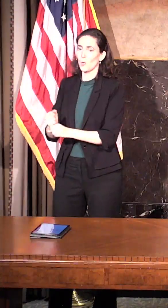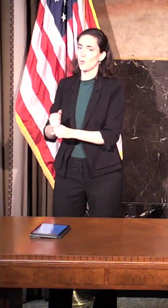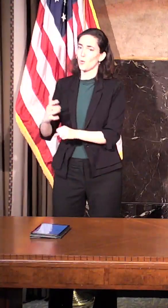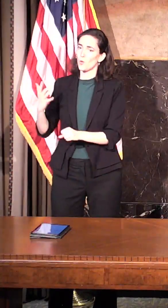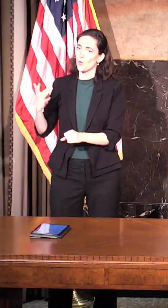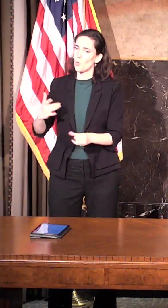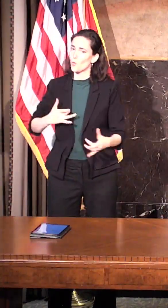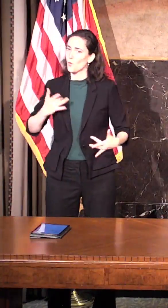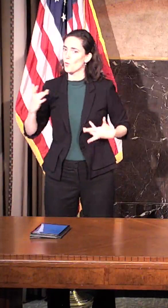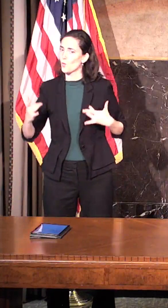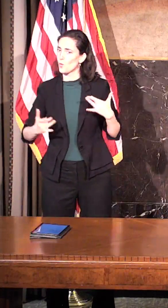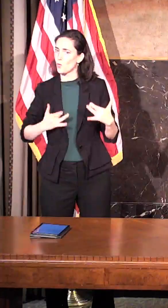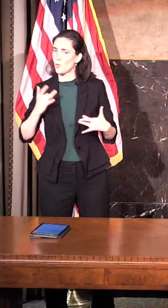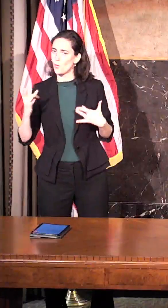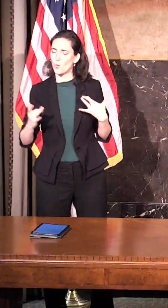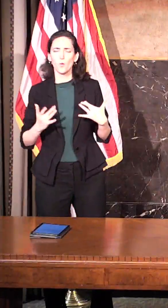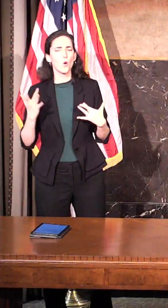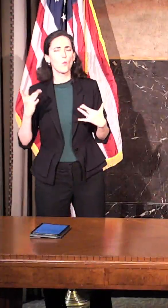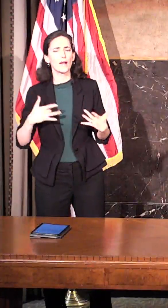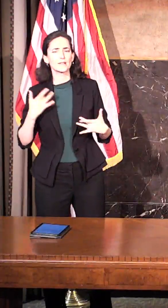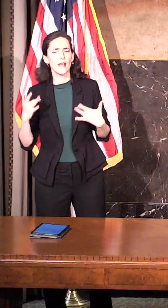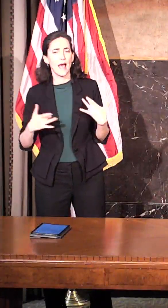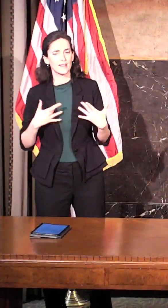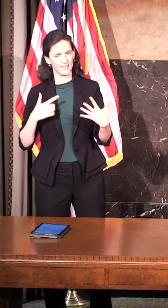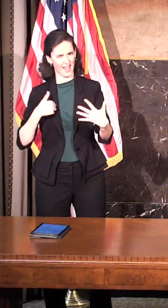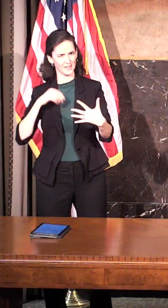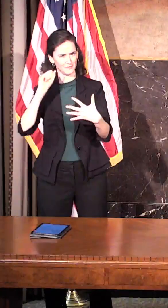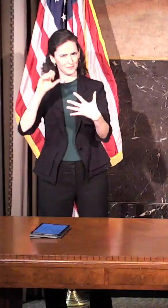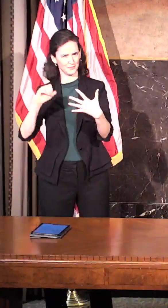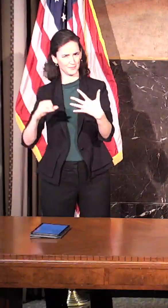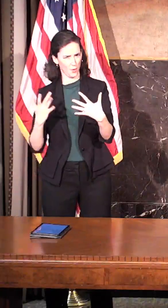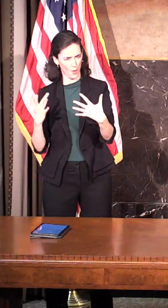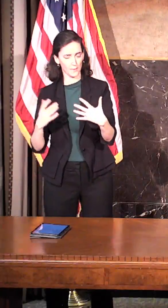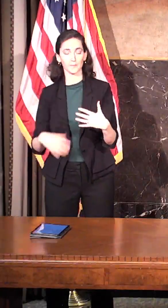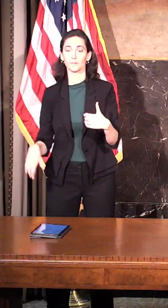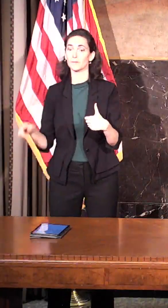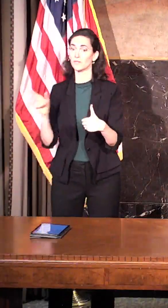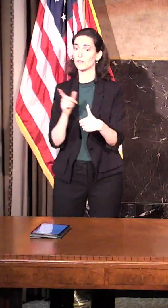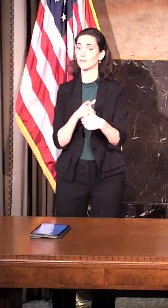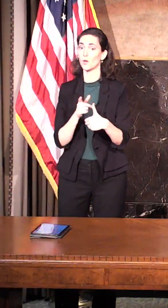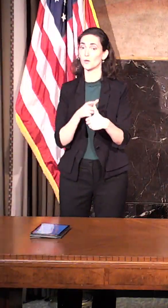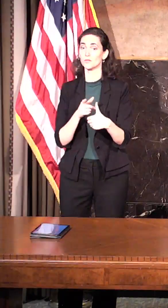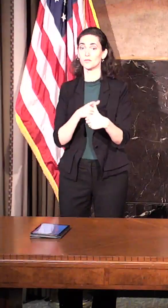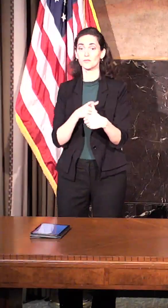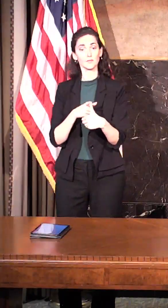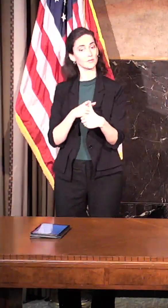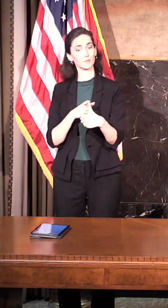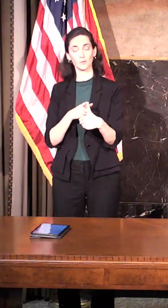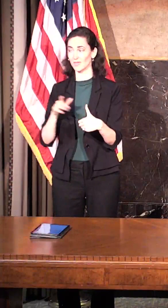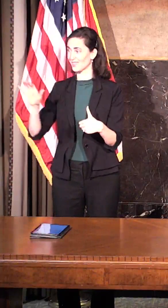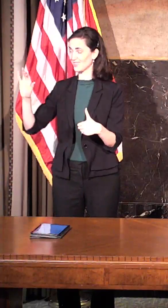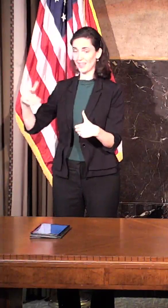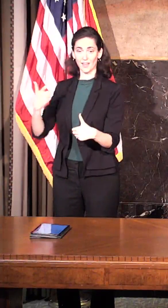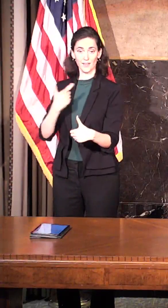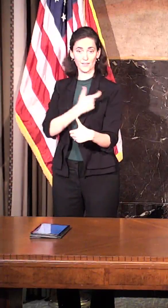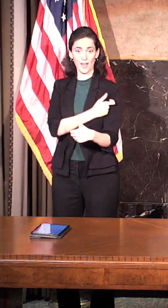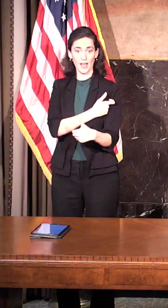us for a number of reasons, and I want to go through these. Number one, this vaccine